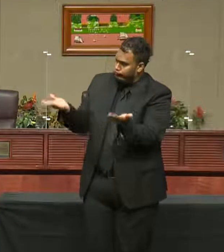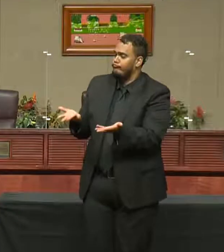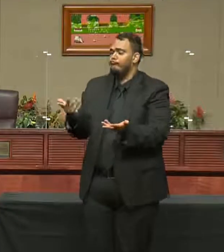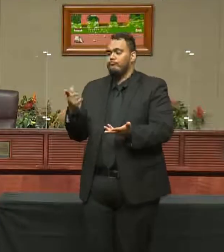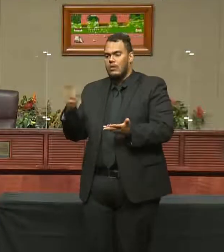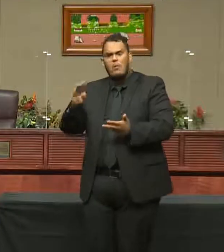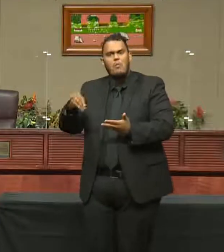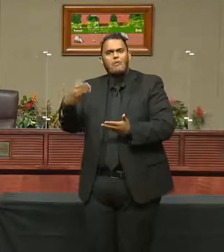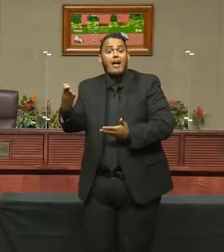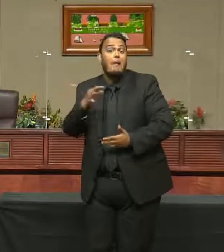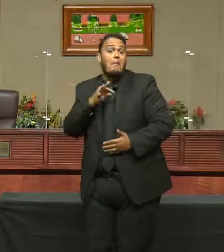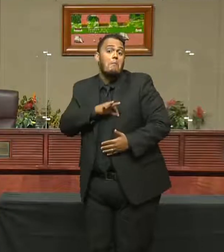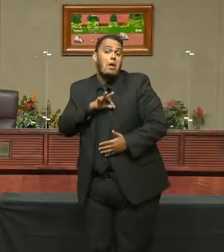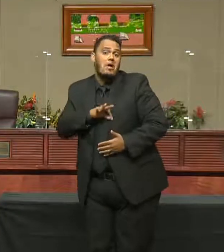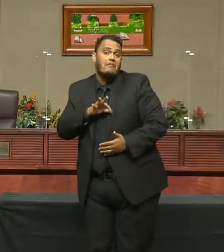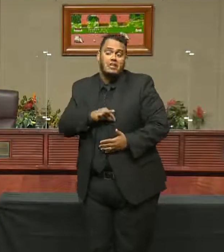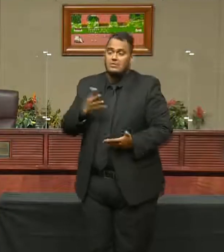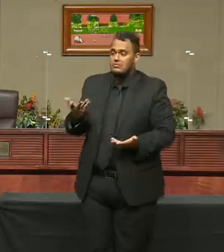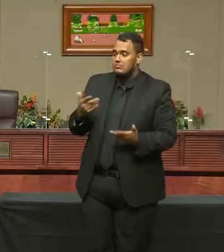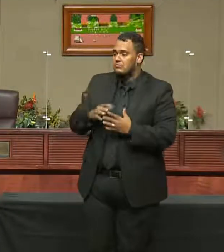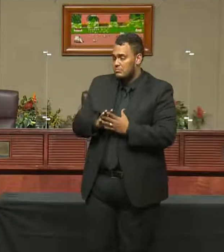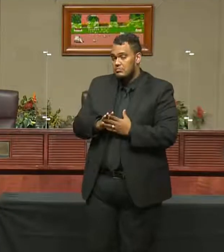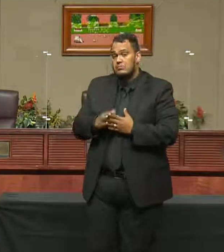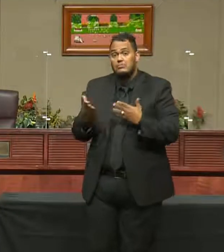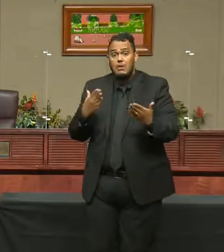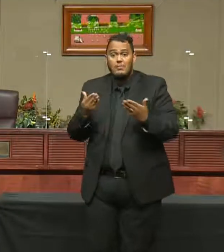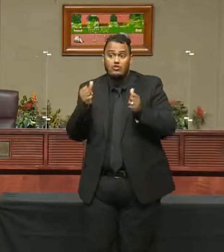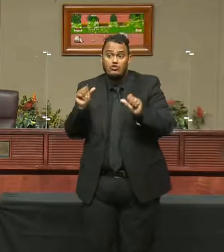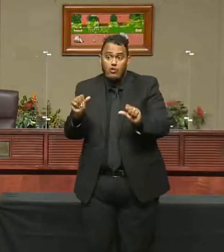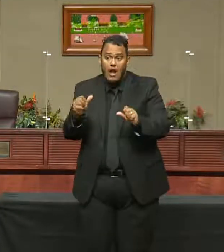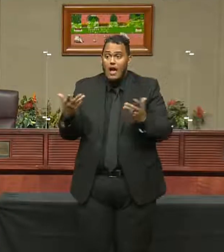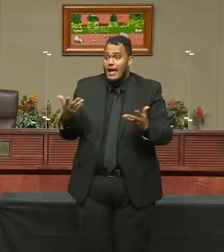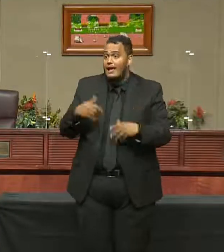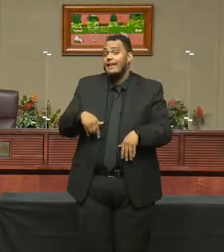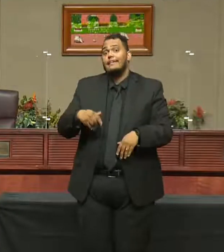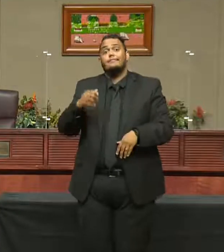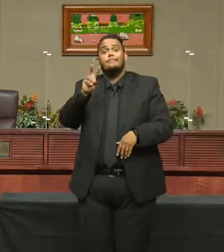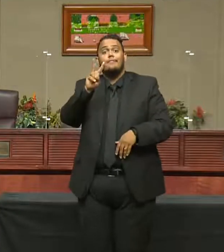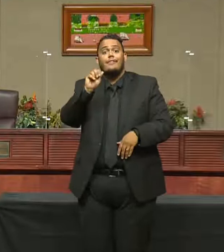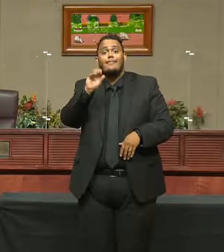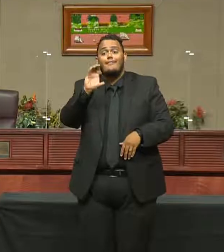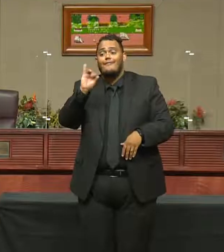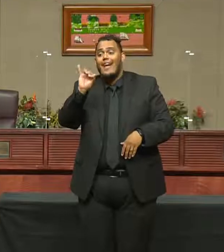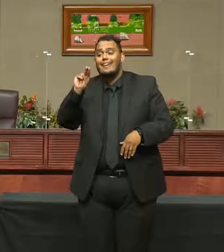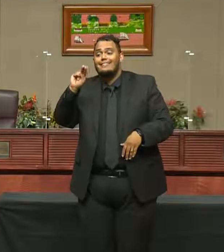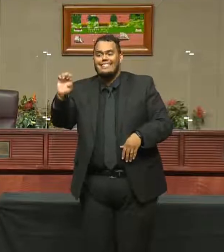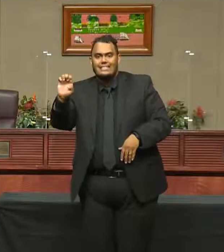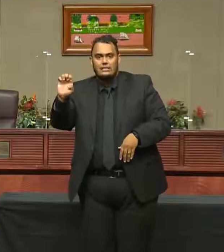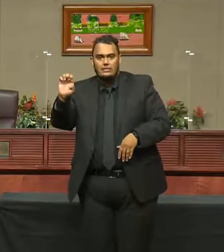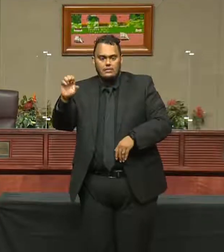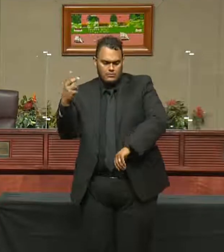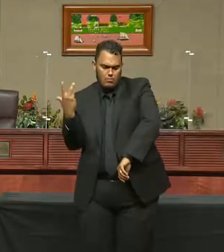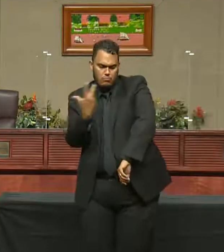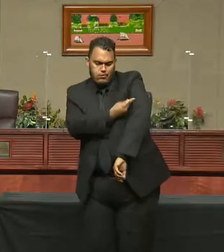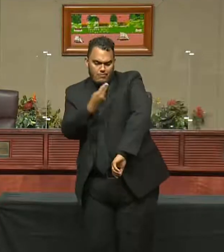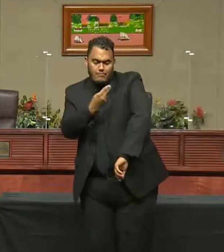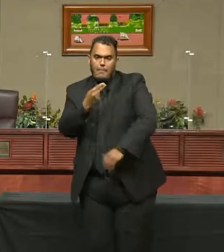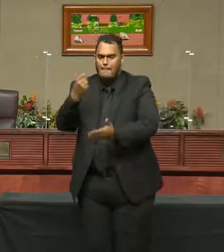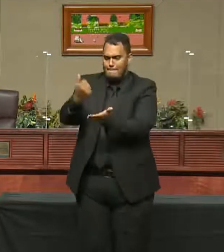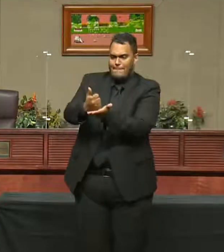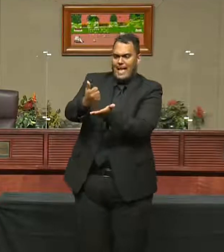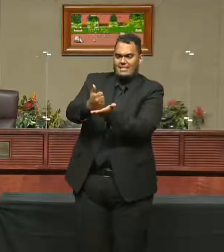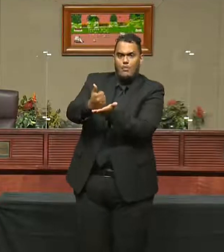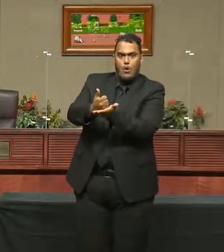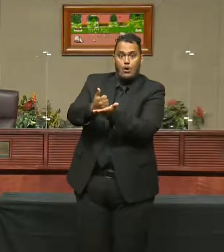are trying a vaccine passport. New York, I believe, was in the news for piloting